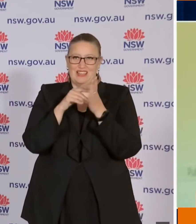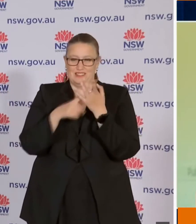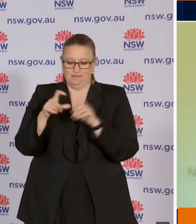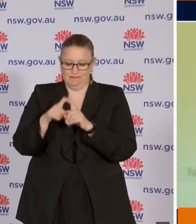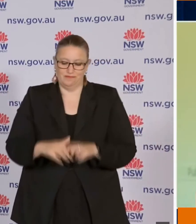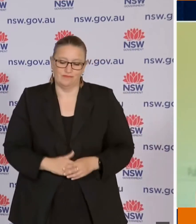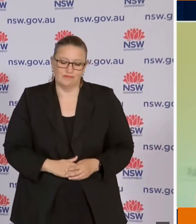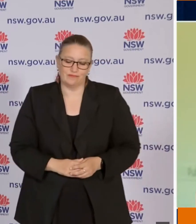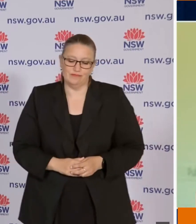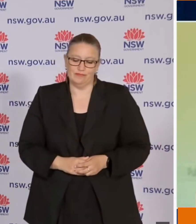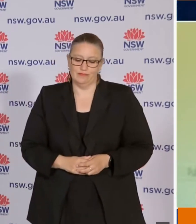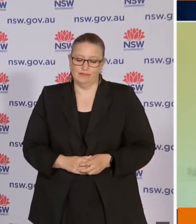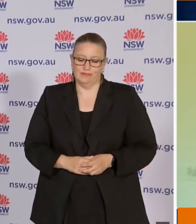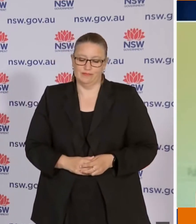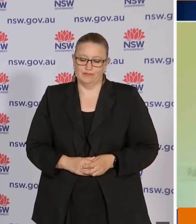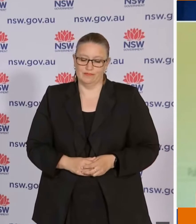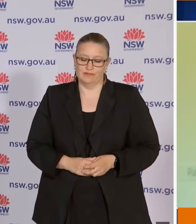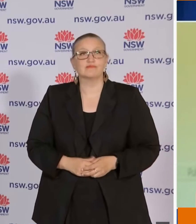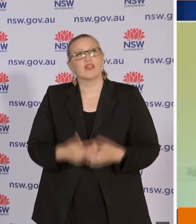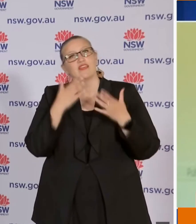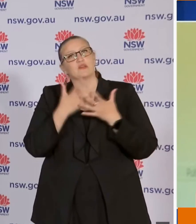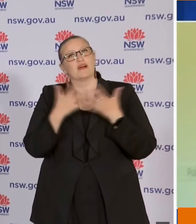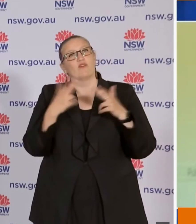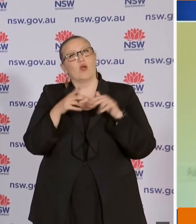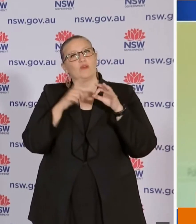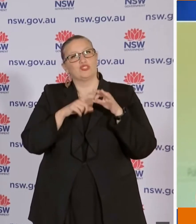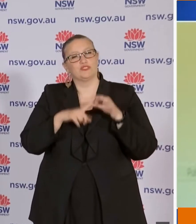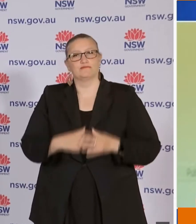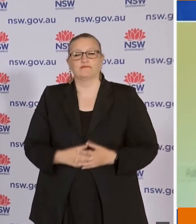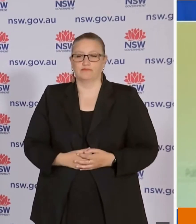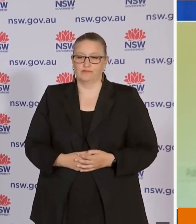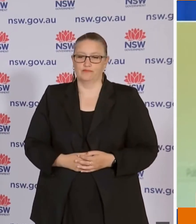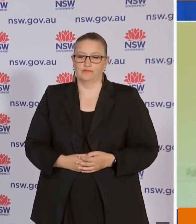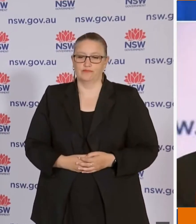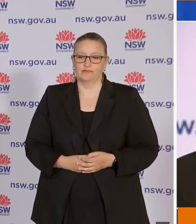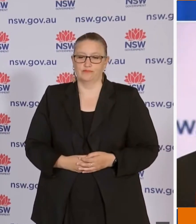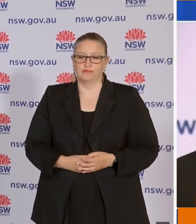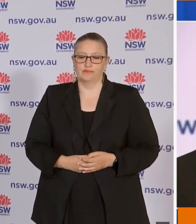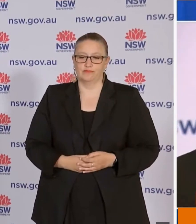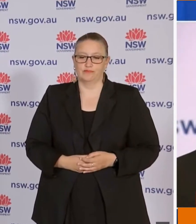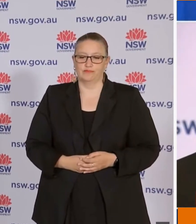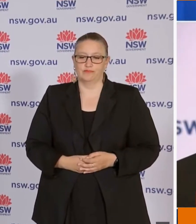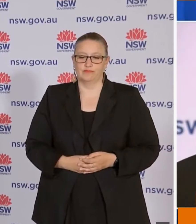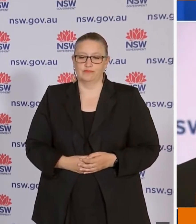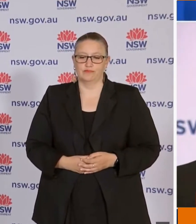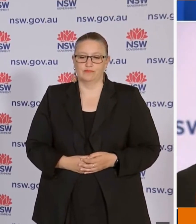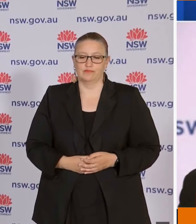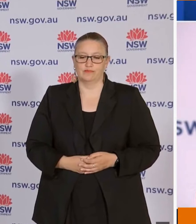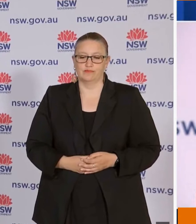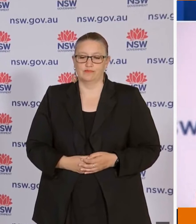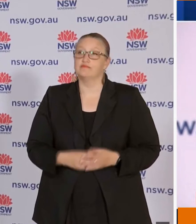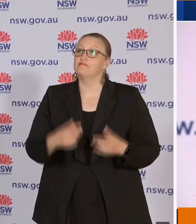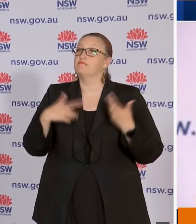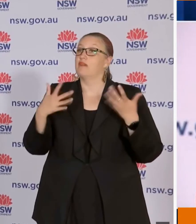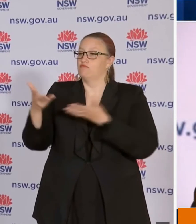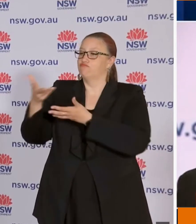Thanks very much for that question. Look, I have been obviously talking to various health officials in a number of